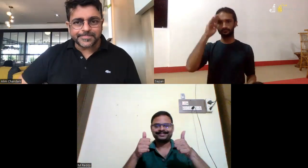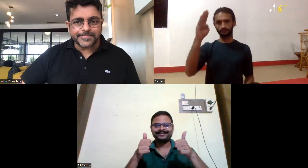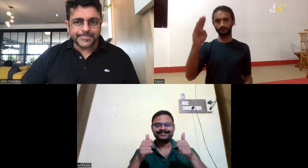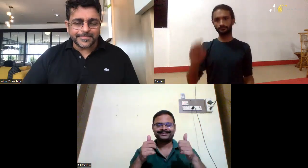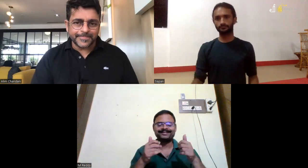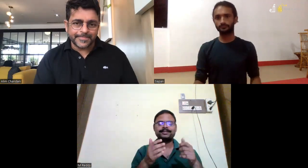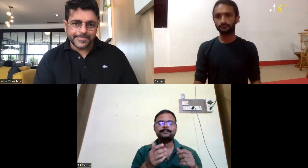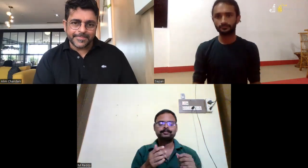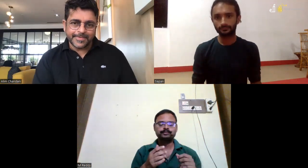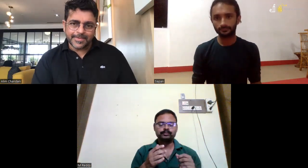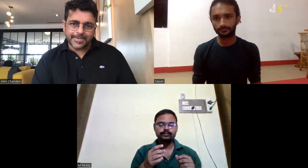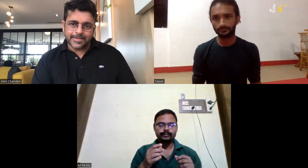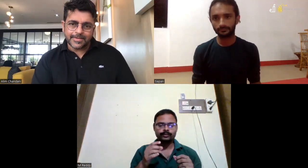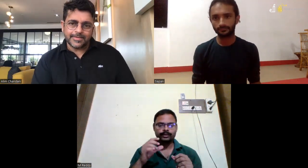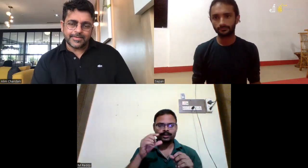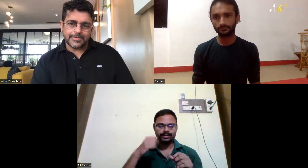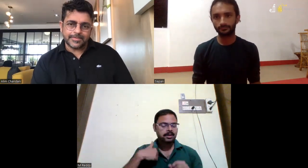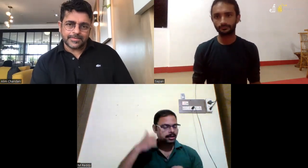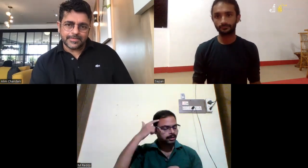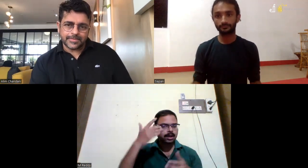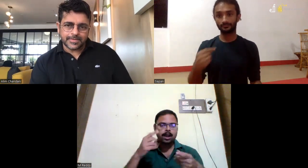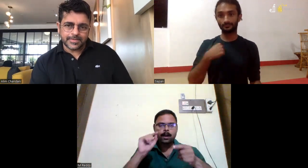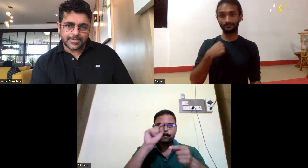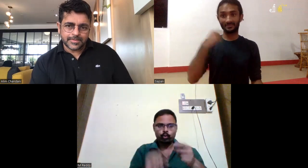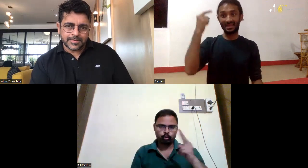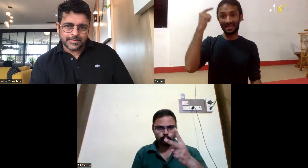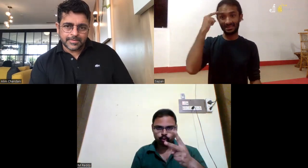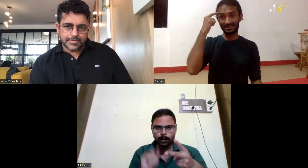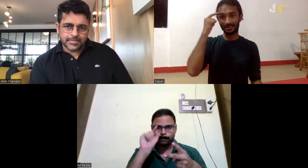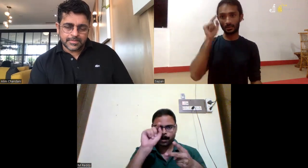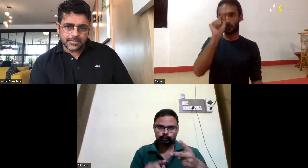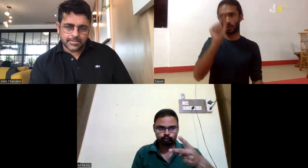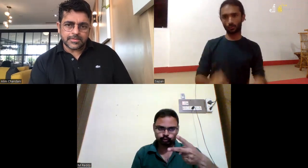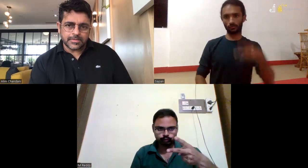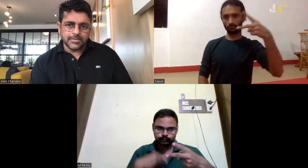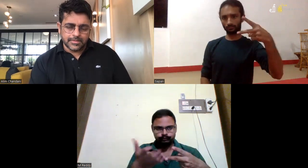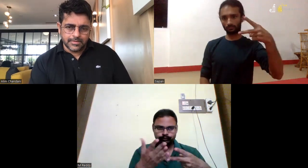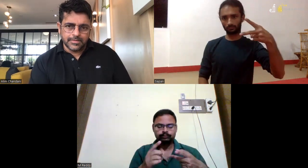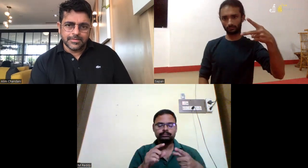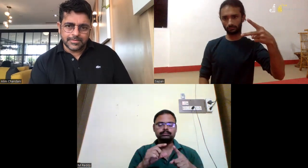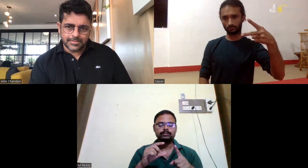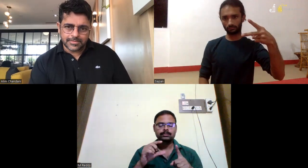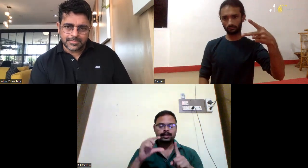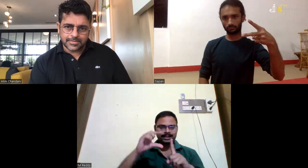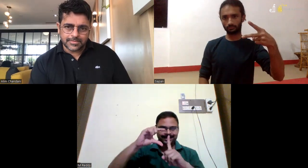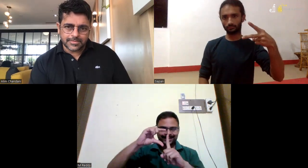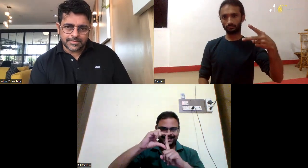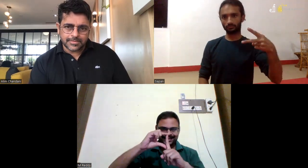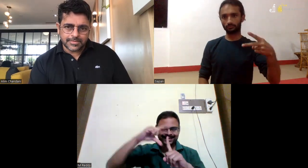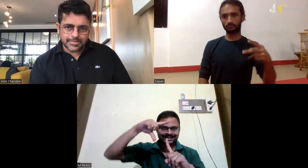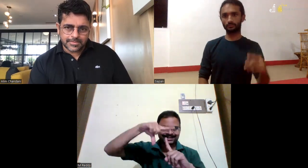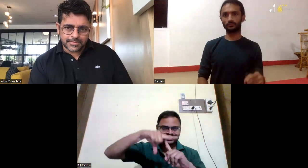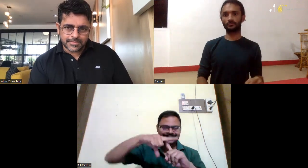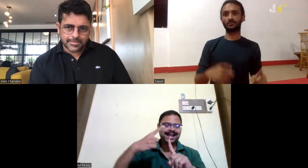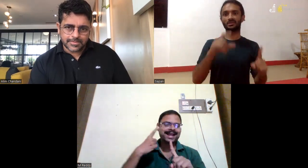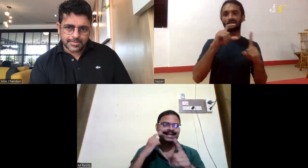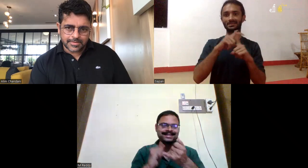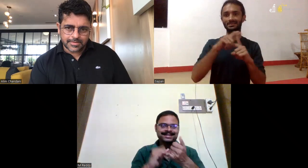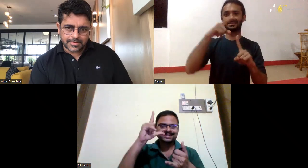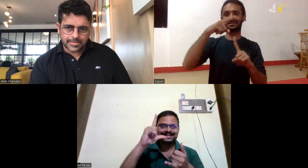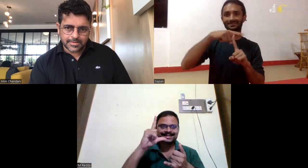it create a chaos as well. I understand your story and you are sharing. Maybe we can discuss all day. Yes,